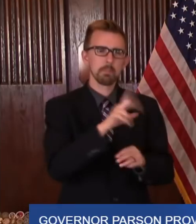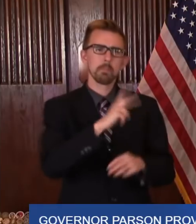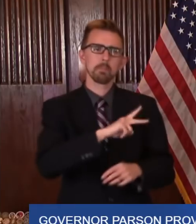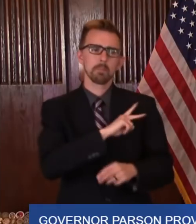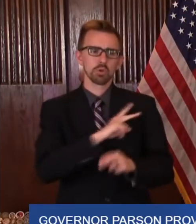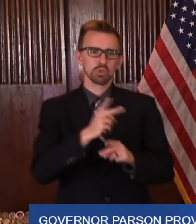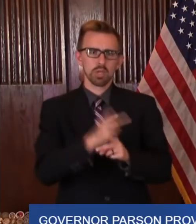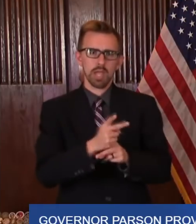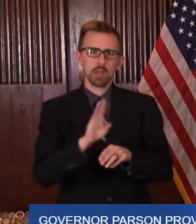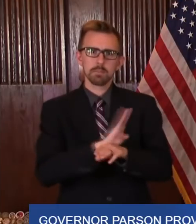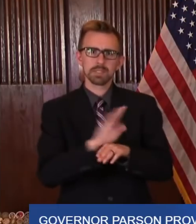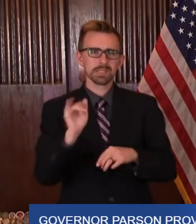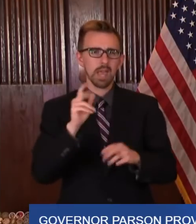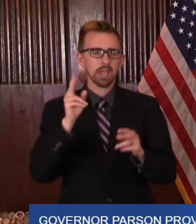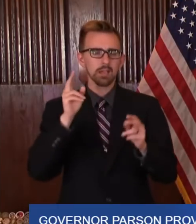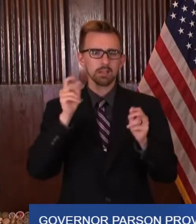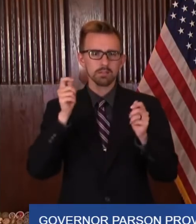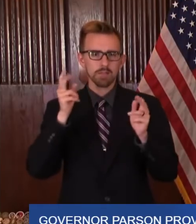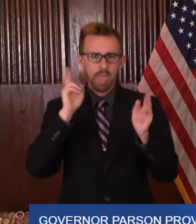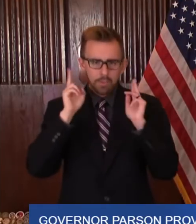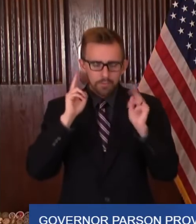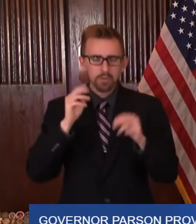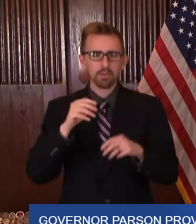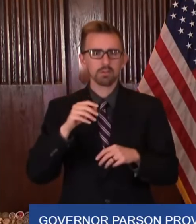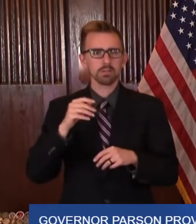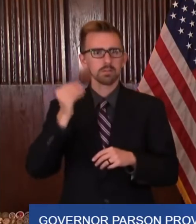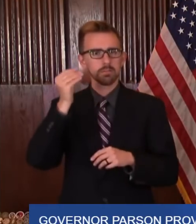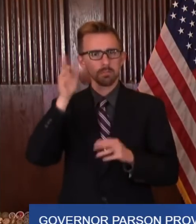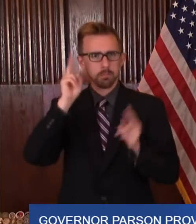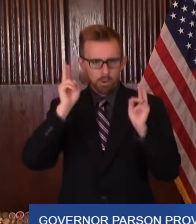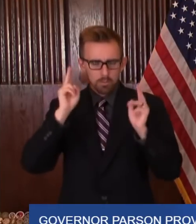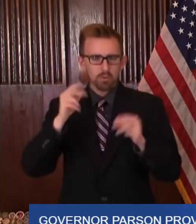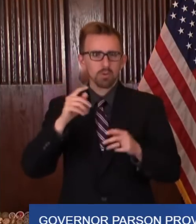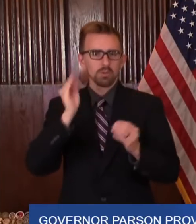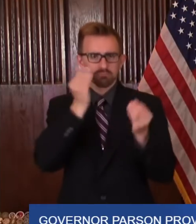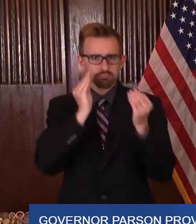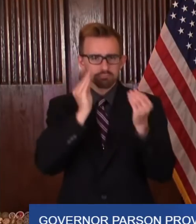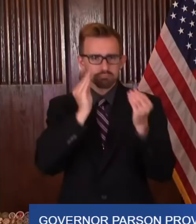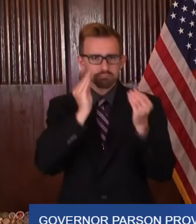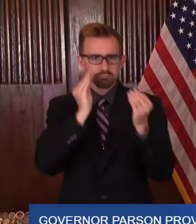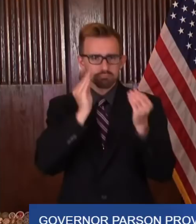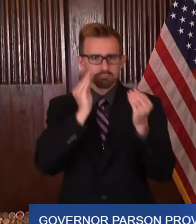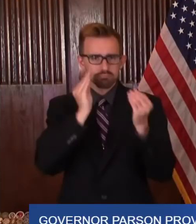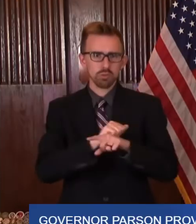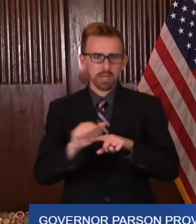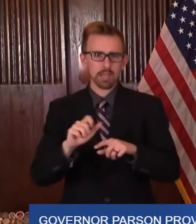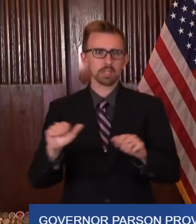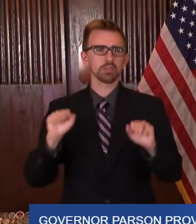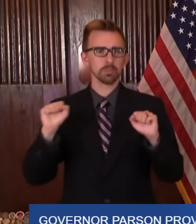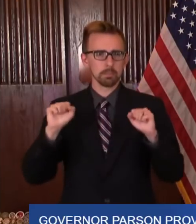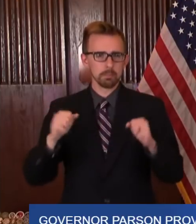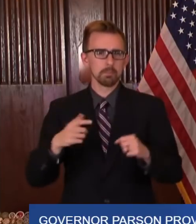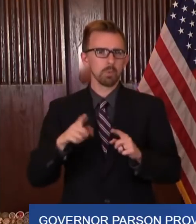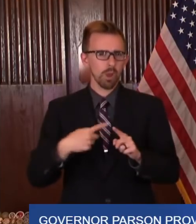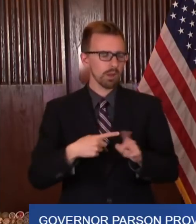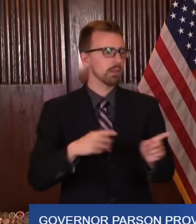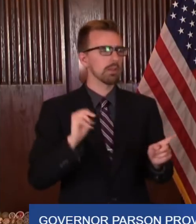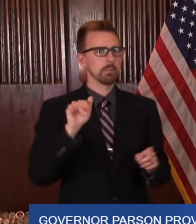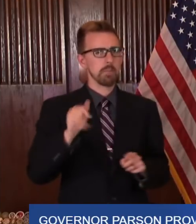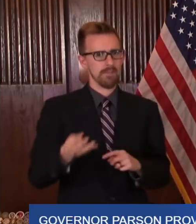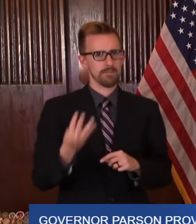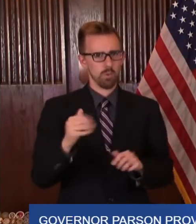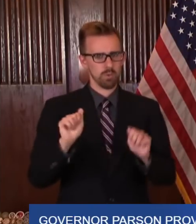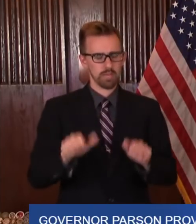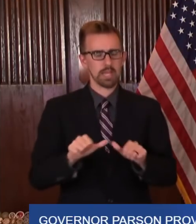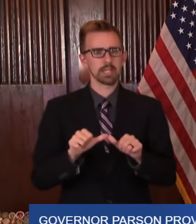care businesses such as hair salons, barbershops, massage therapy, and personal training be allowed to resume? They'll be able to go on May the 4th. They'll